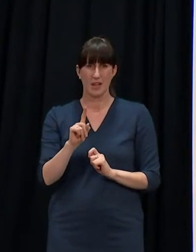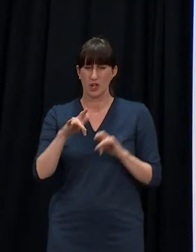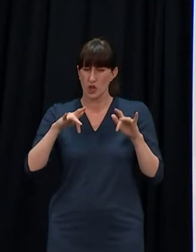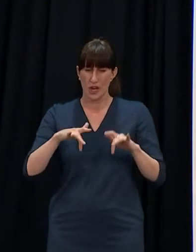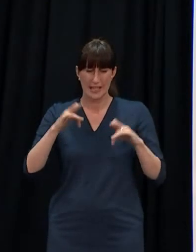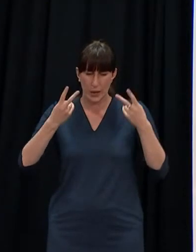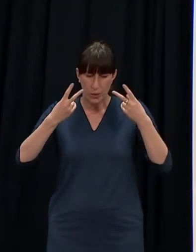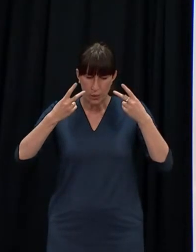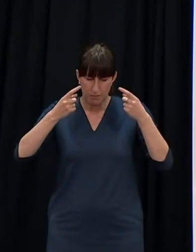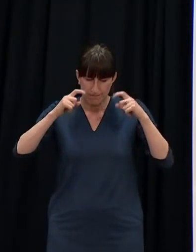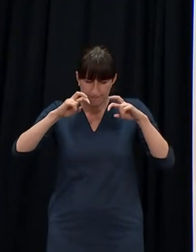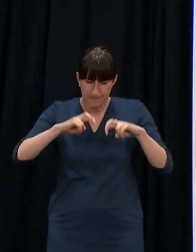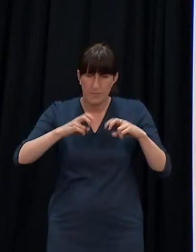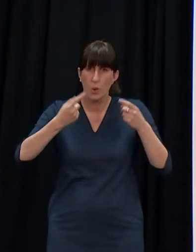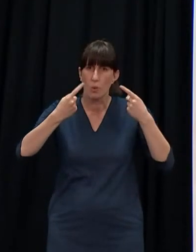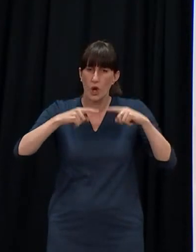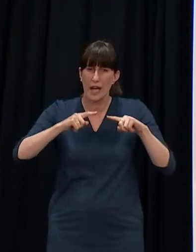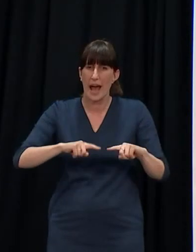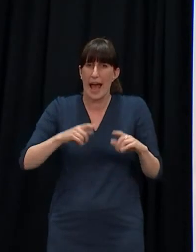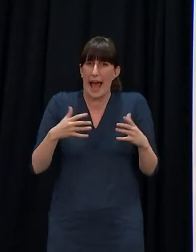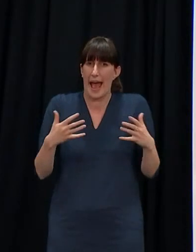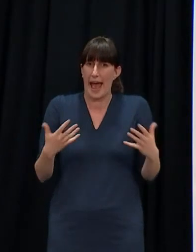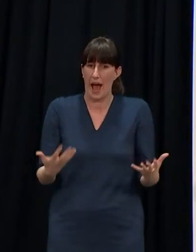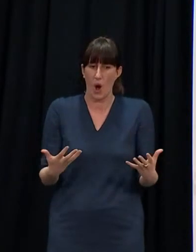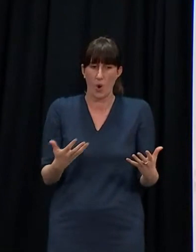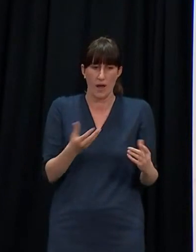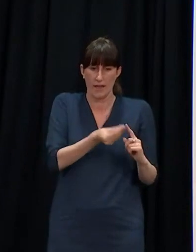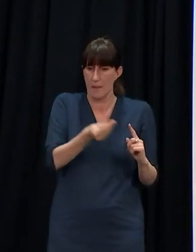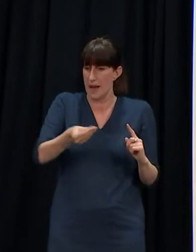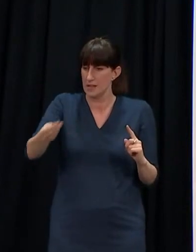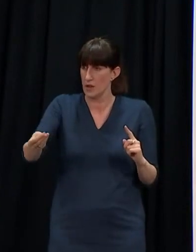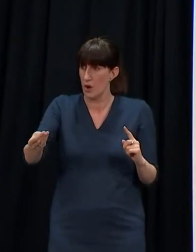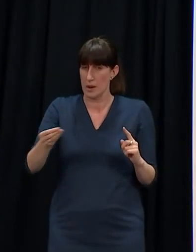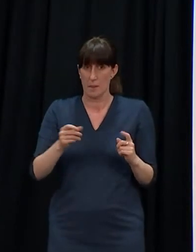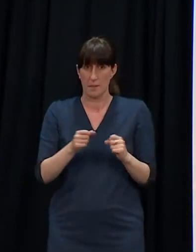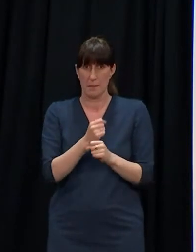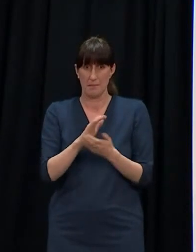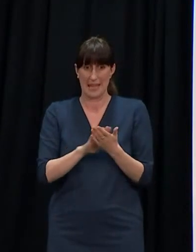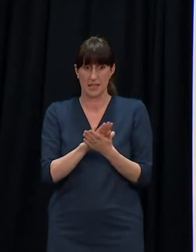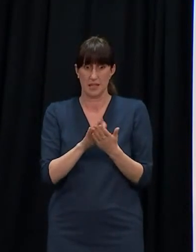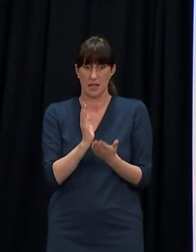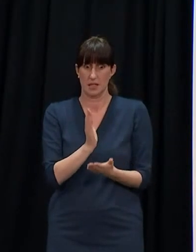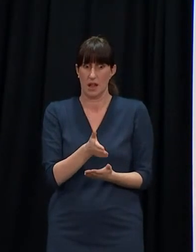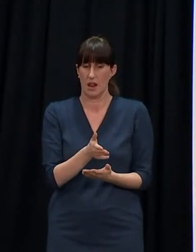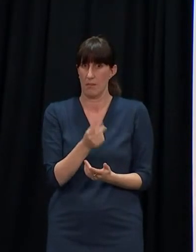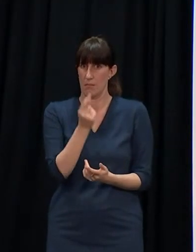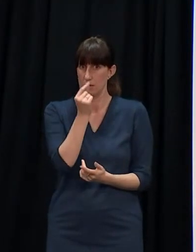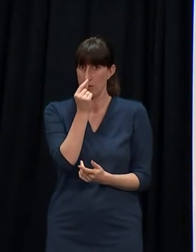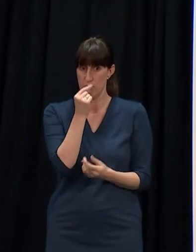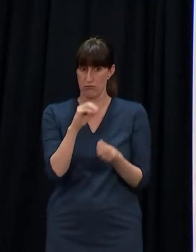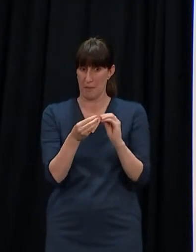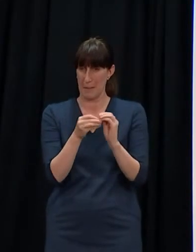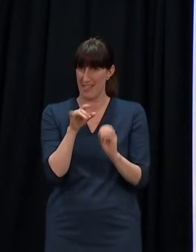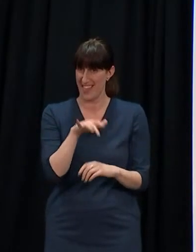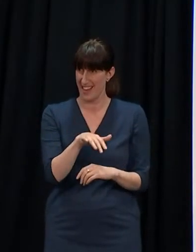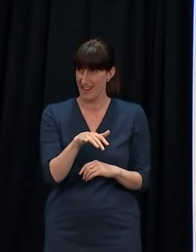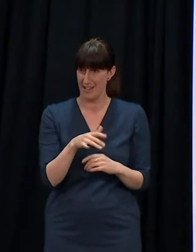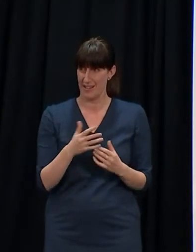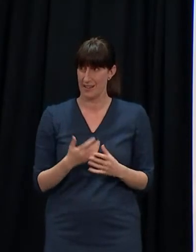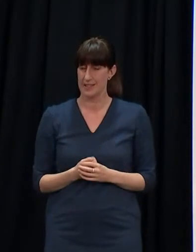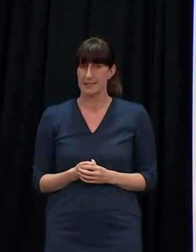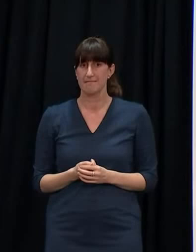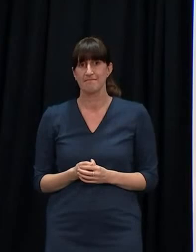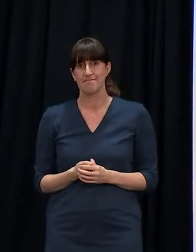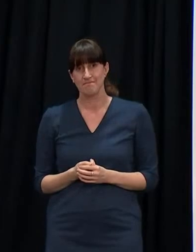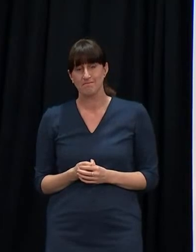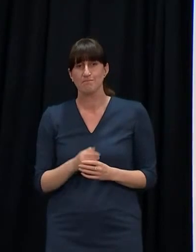can't be sure that you've plugged the gap, right? Look, it may well still remain a